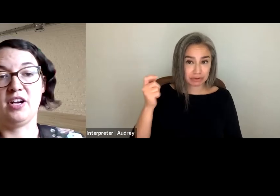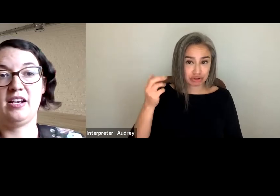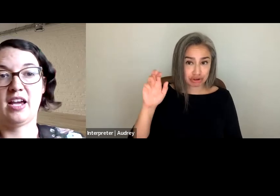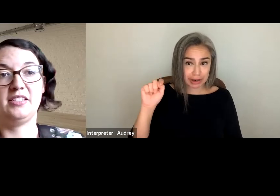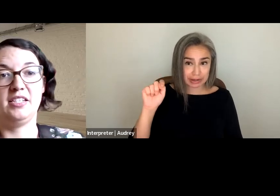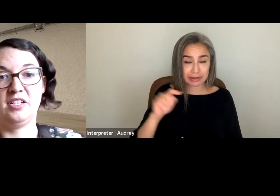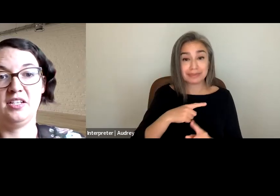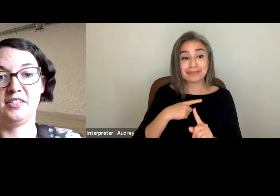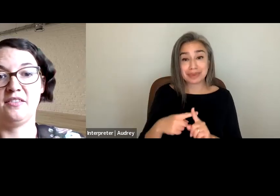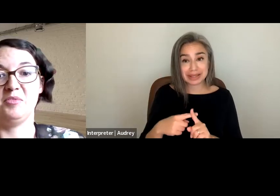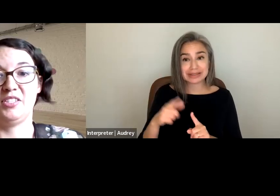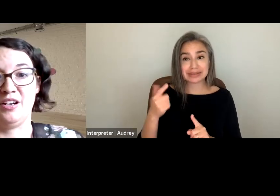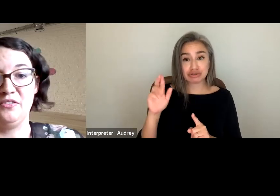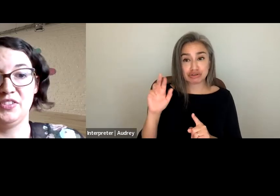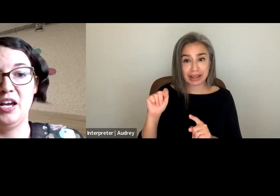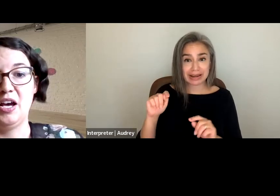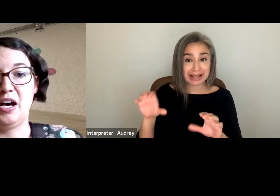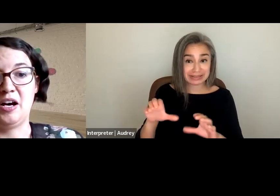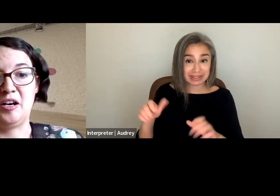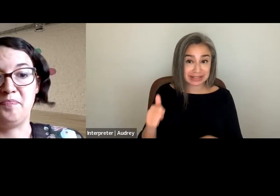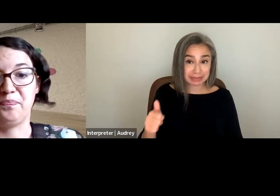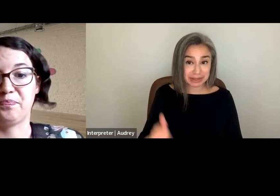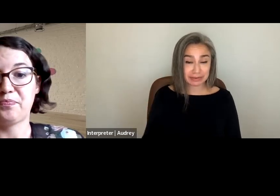the grant activities themselves.